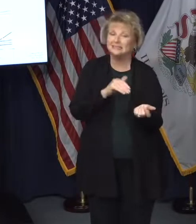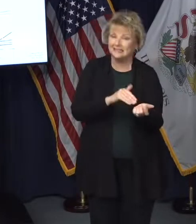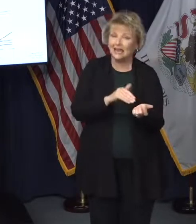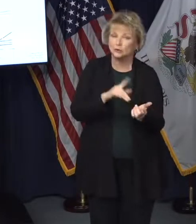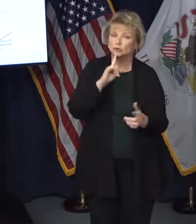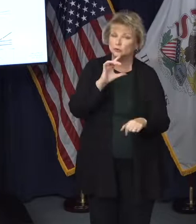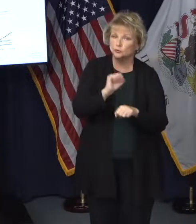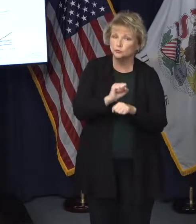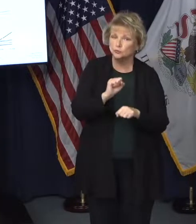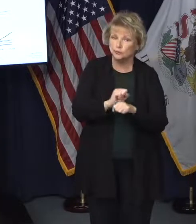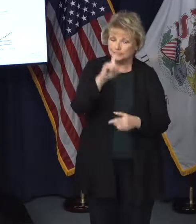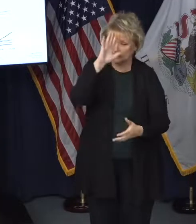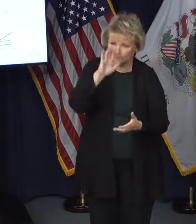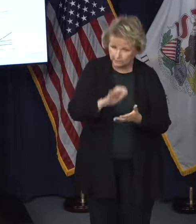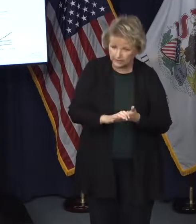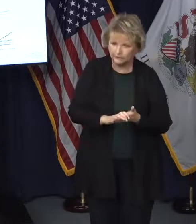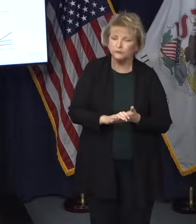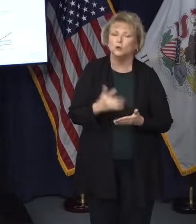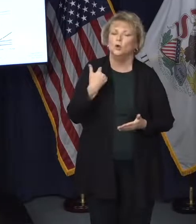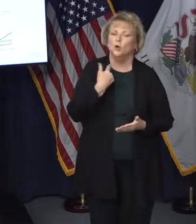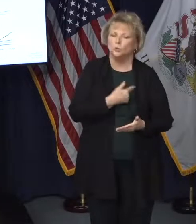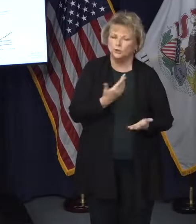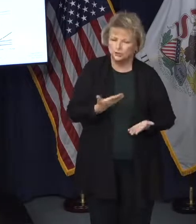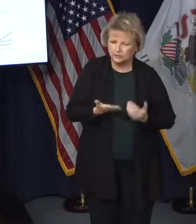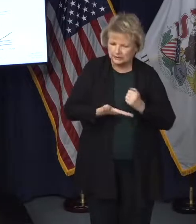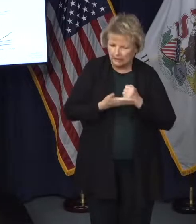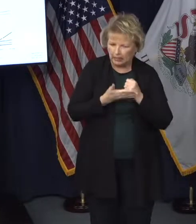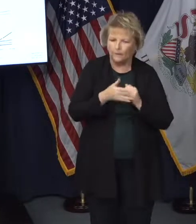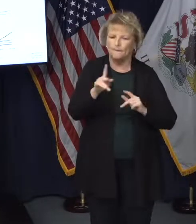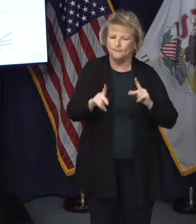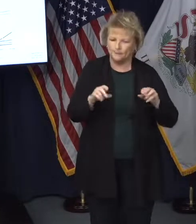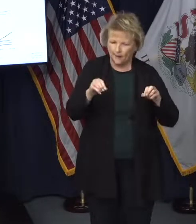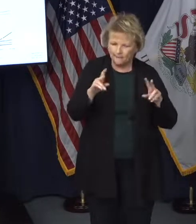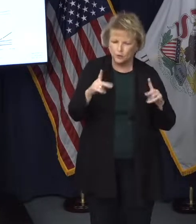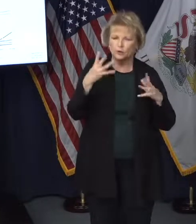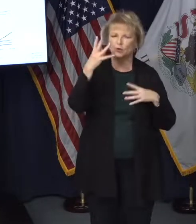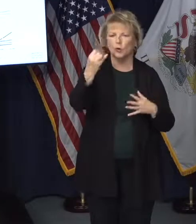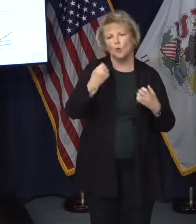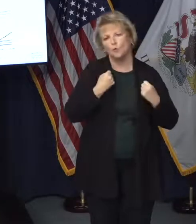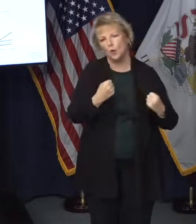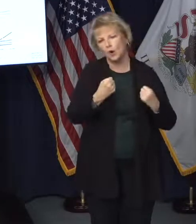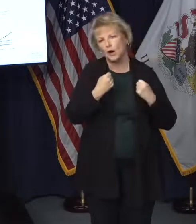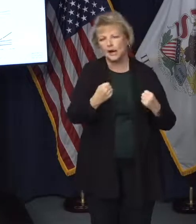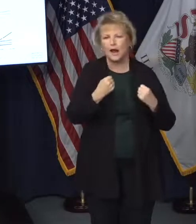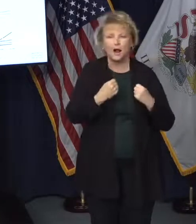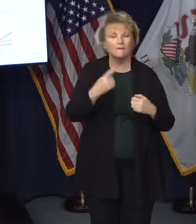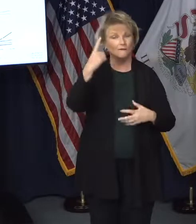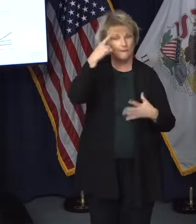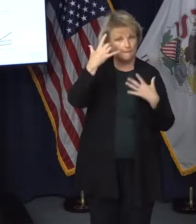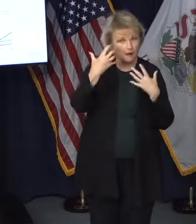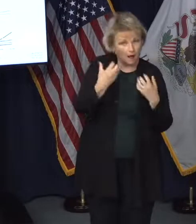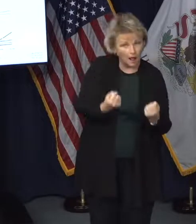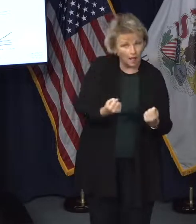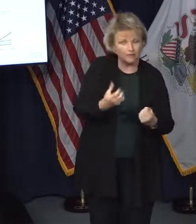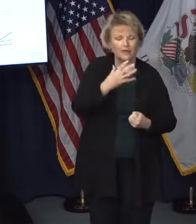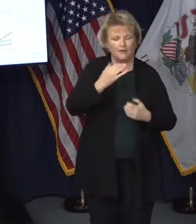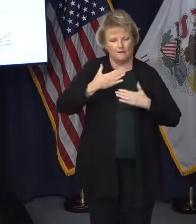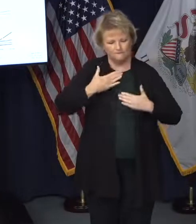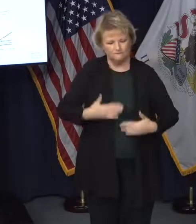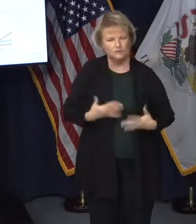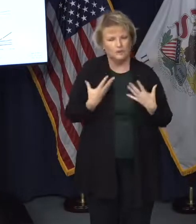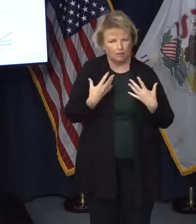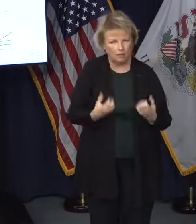believe that we ought to provide for people the opportunity to go work out to, for their mental health, but also just their